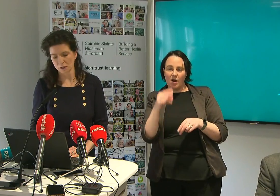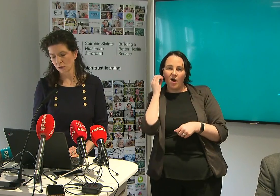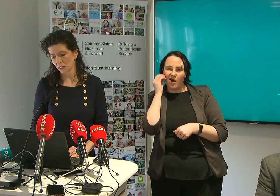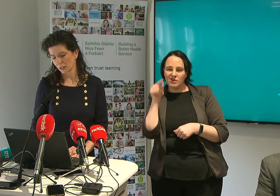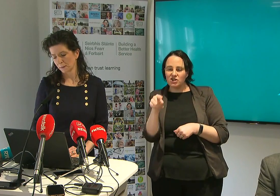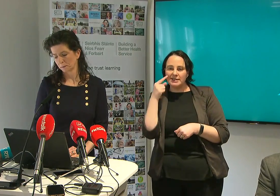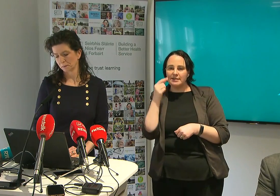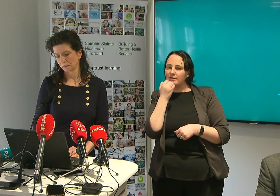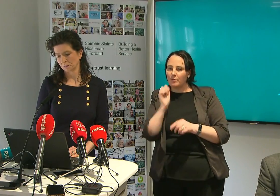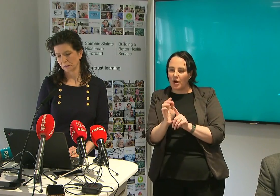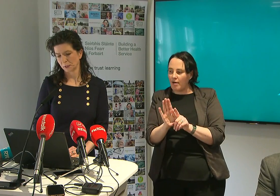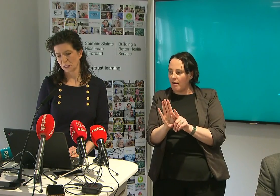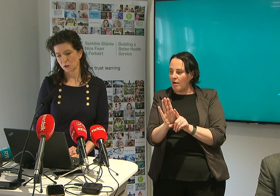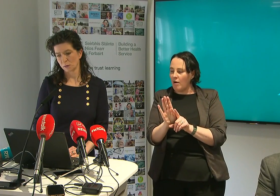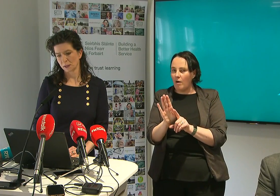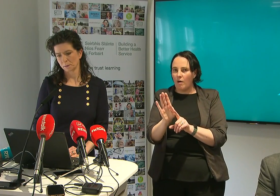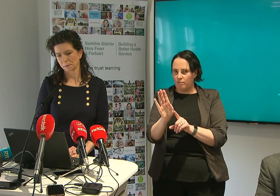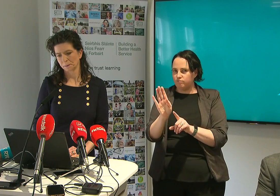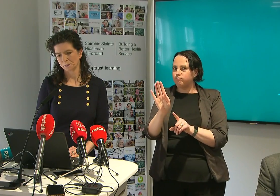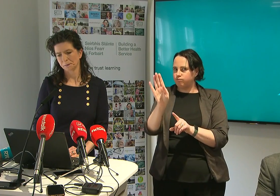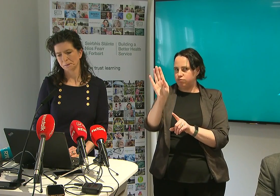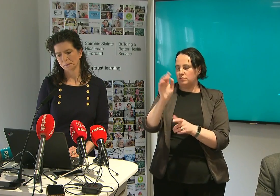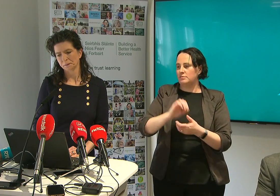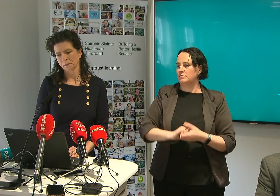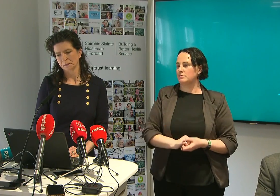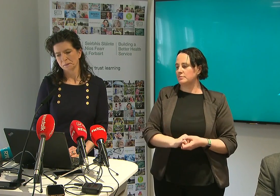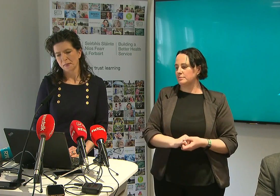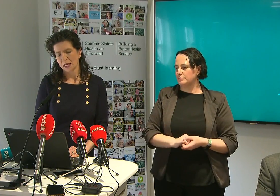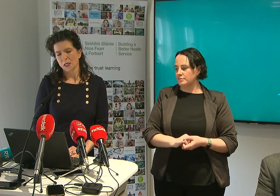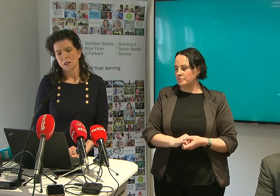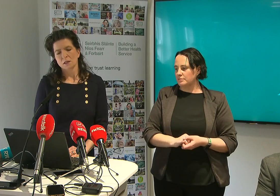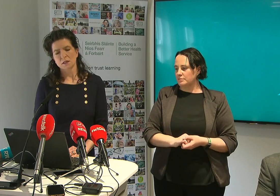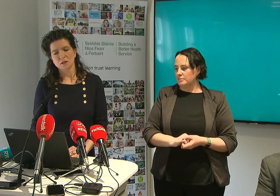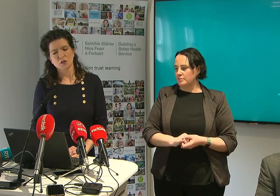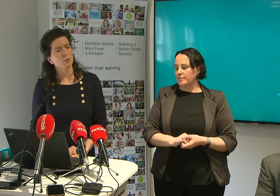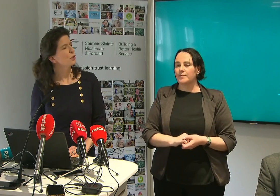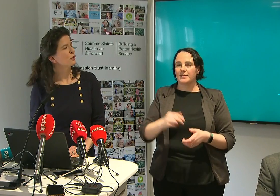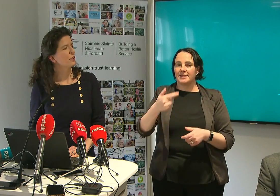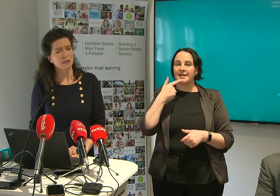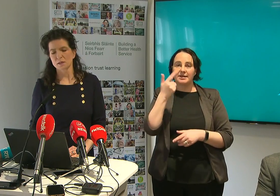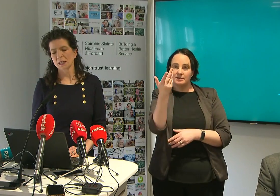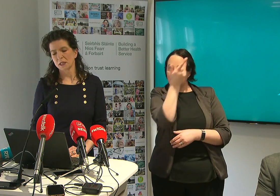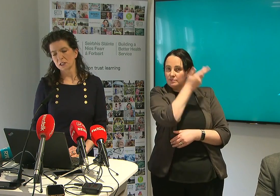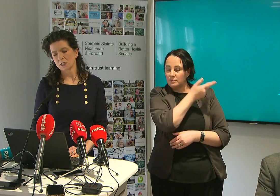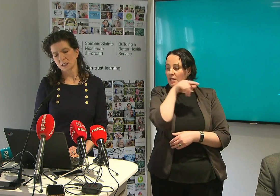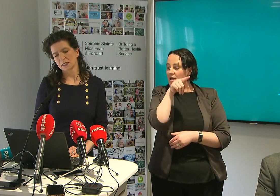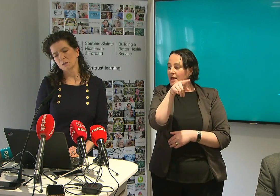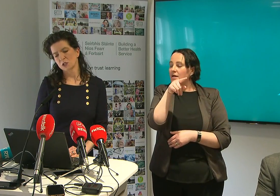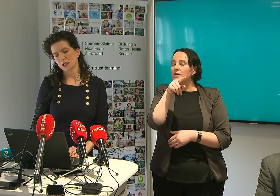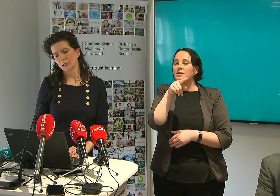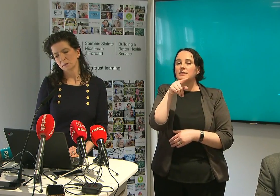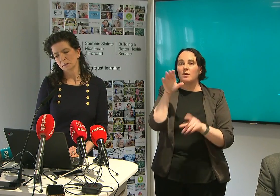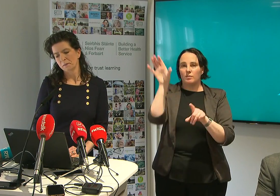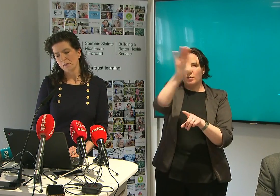it is increasing considerably. This is the distribution of cases by continent